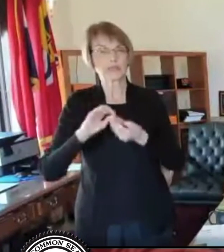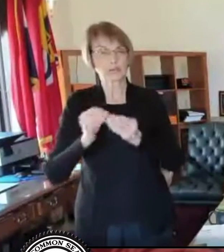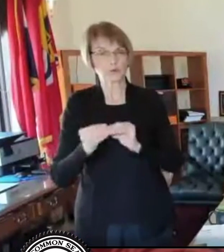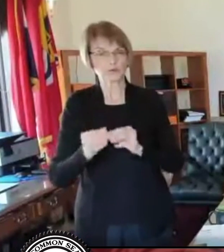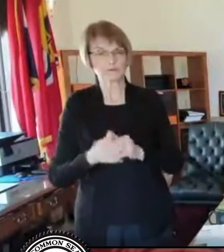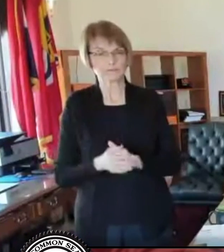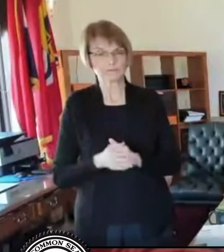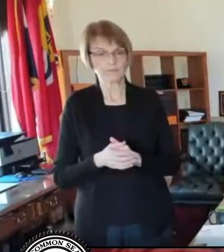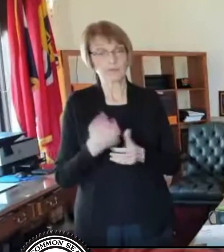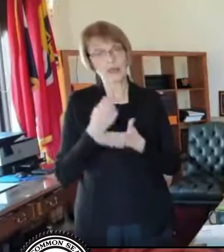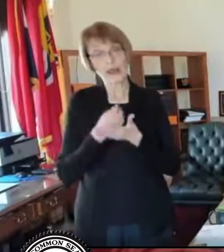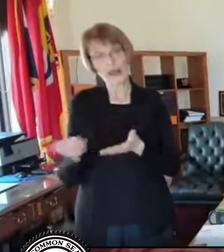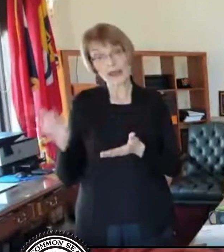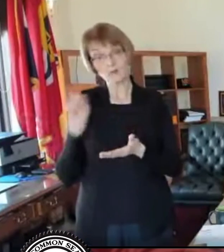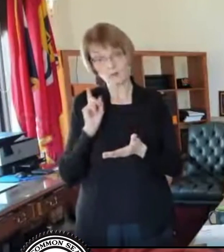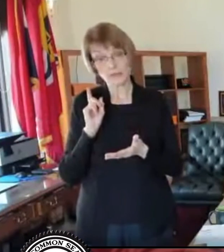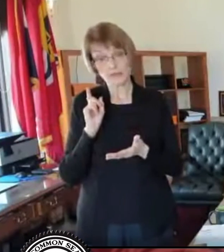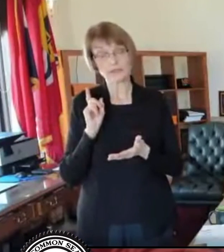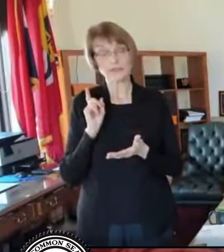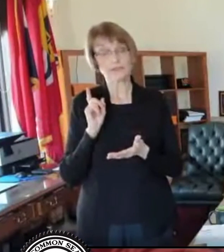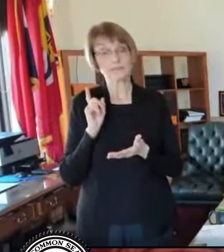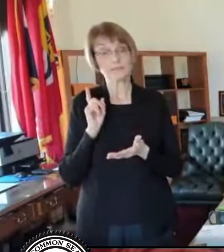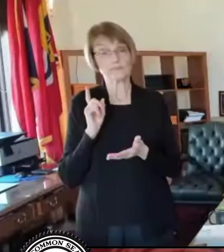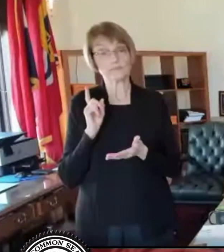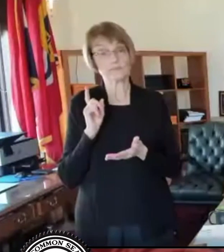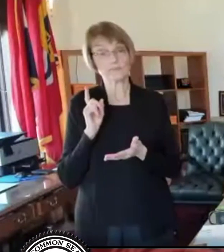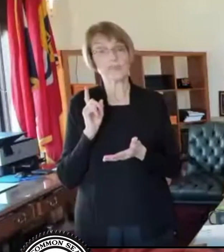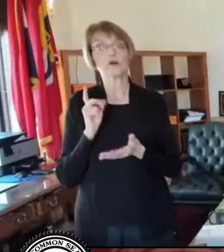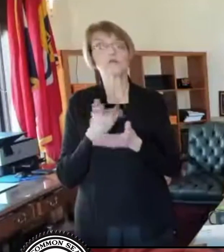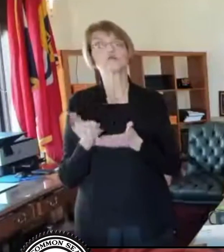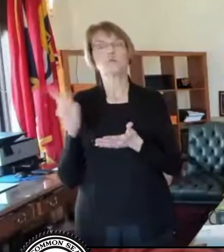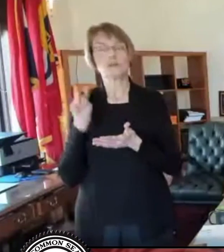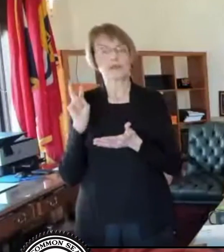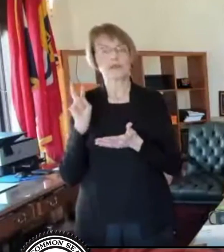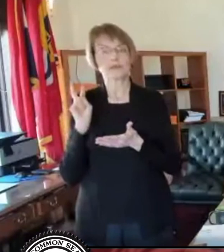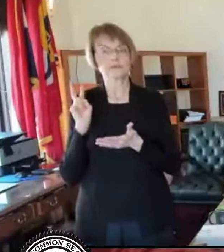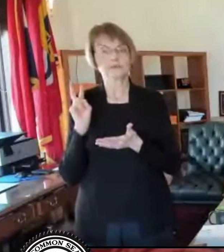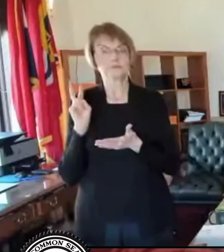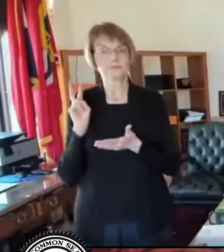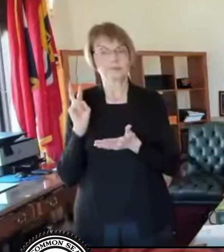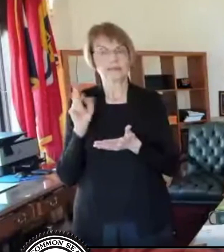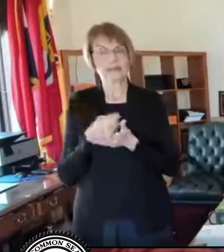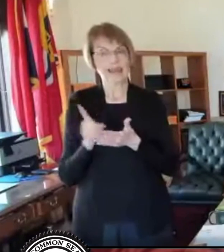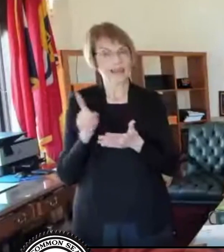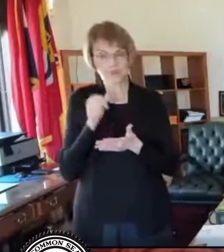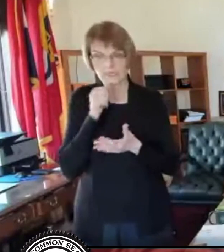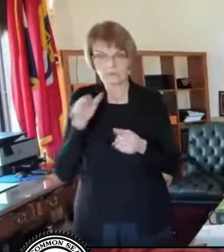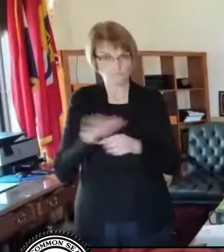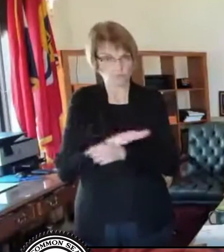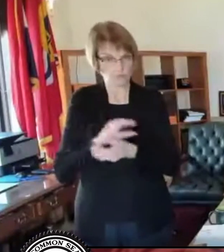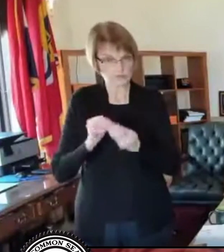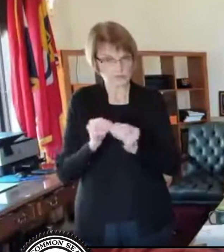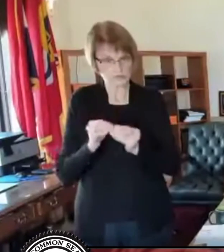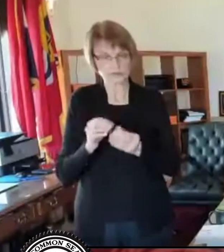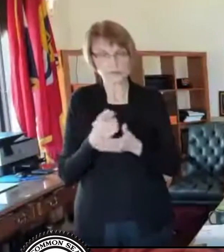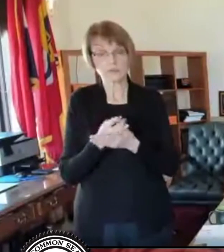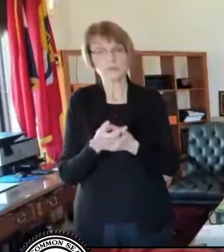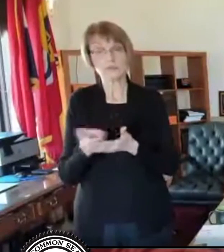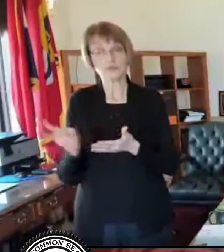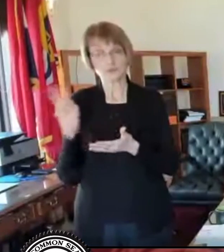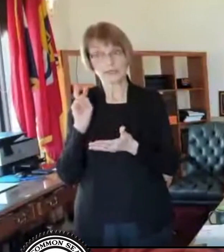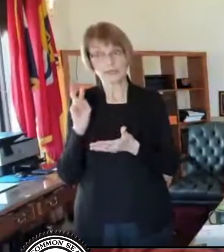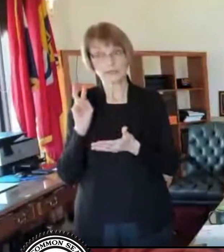So last week, well, let's look to the week before because not all the results are in for last week, but the week before, the week